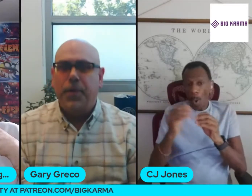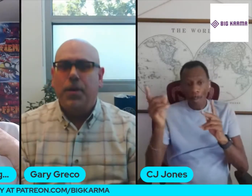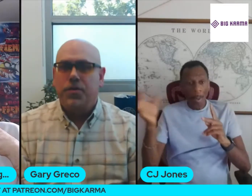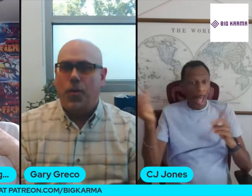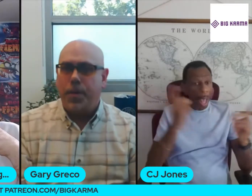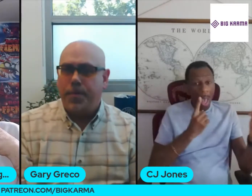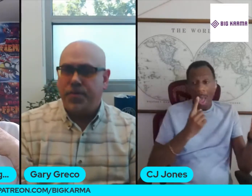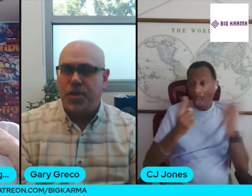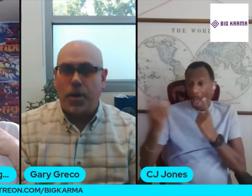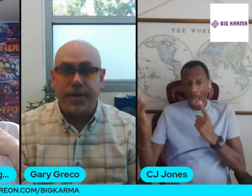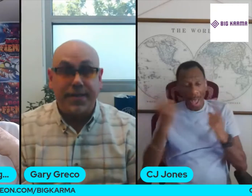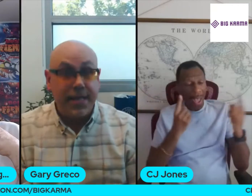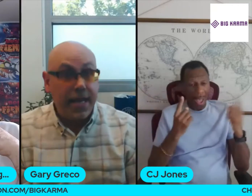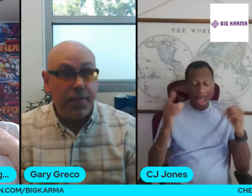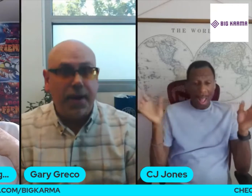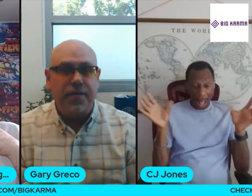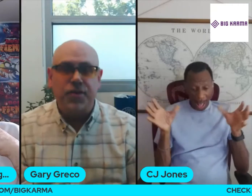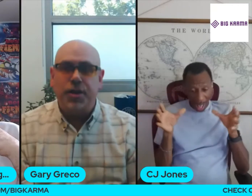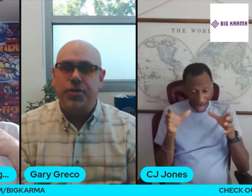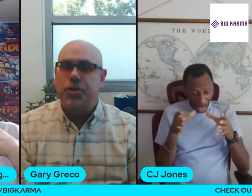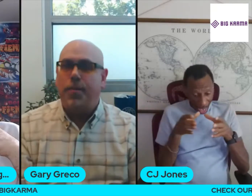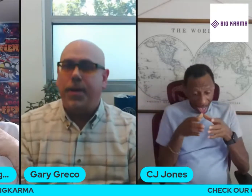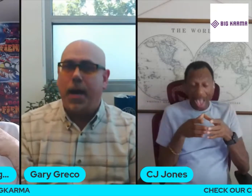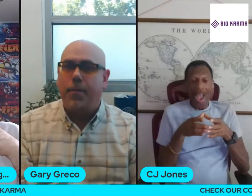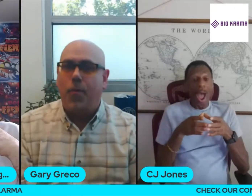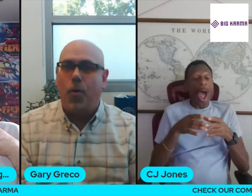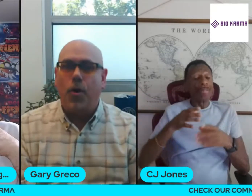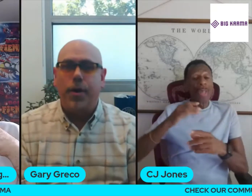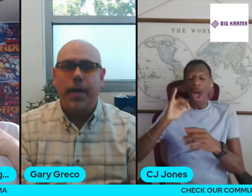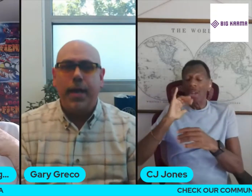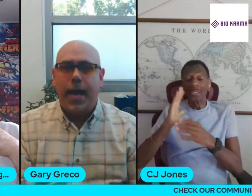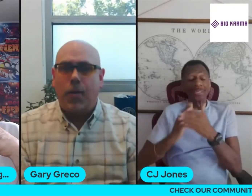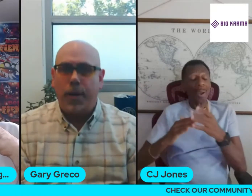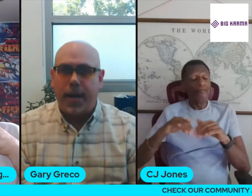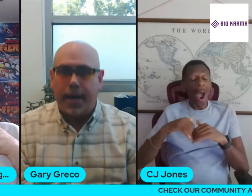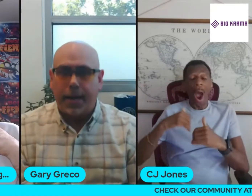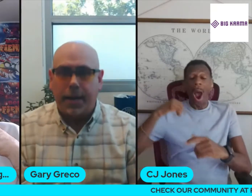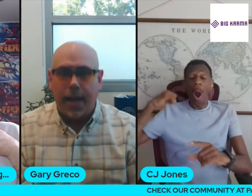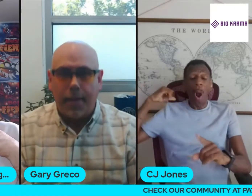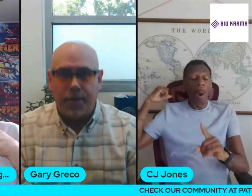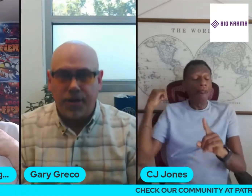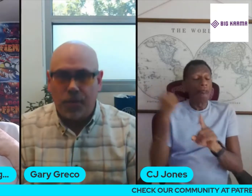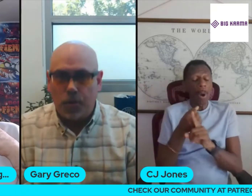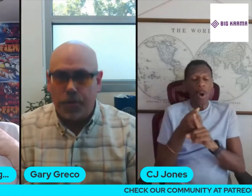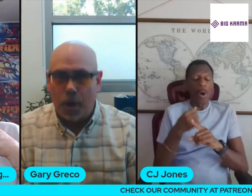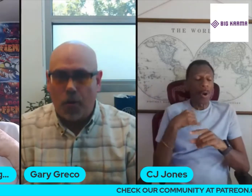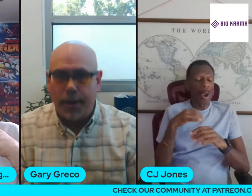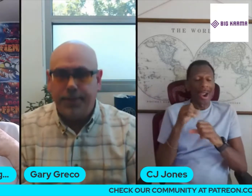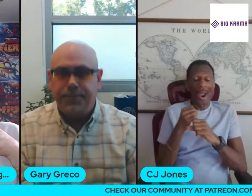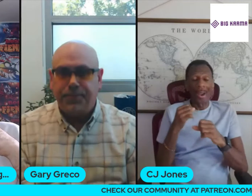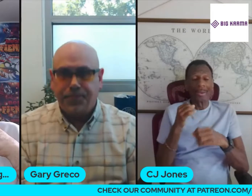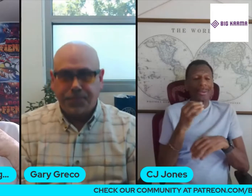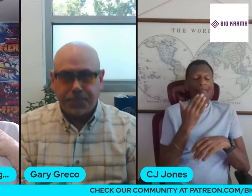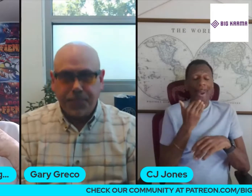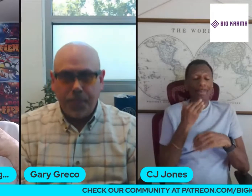vision. So people started seeing my vision and jumping on board, and we got a collaborative group